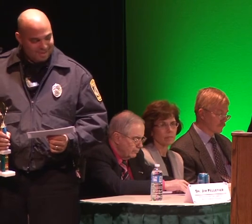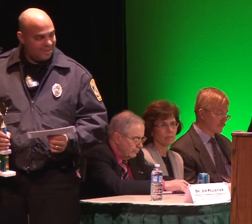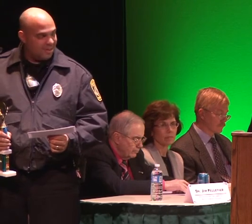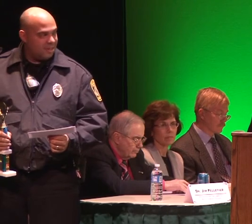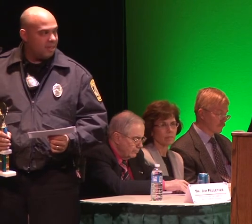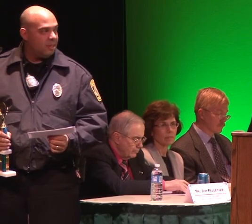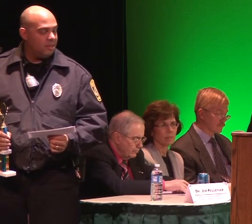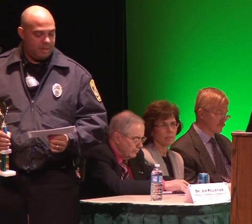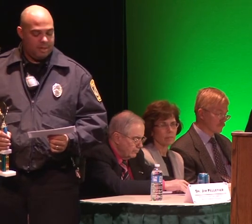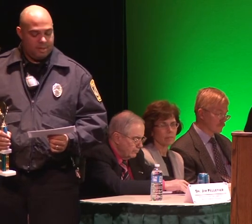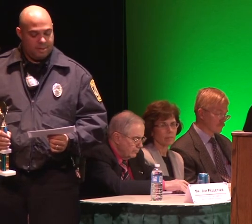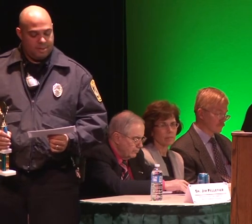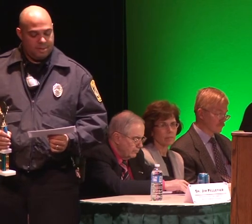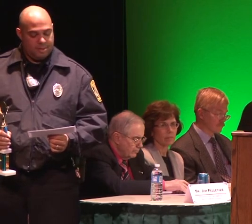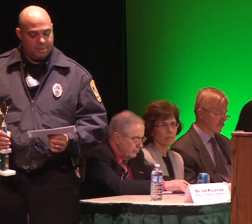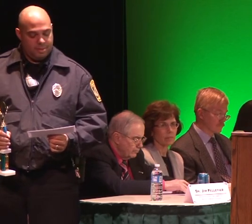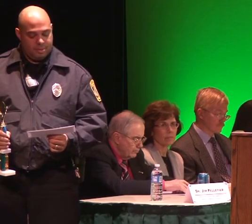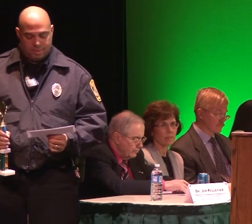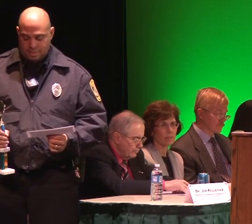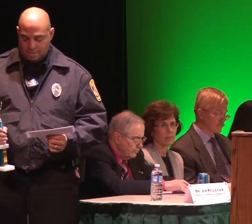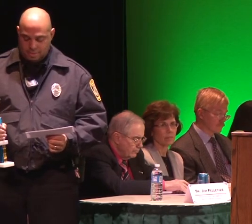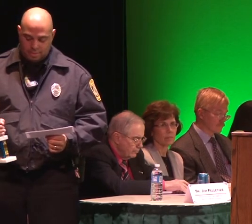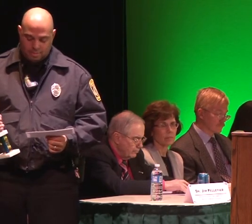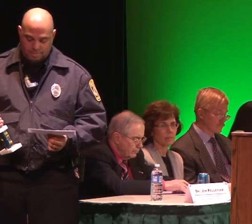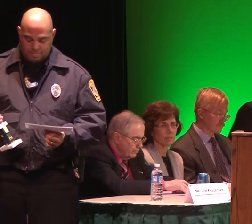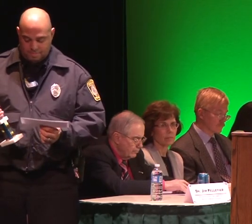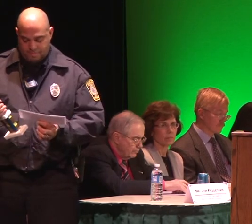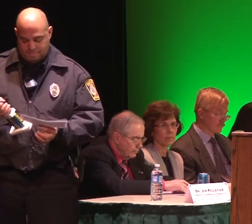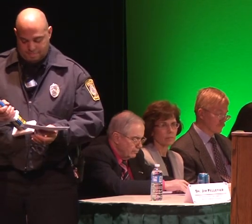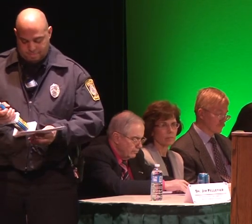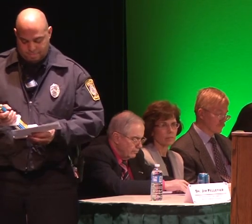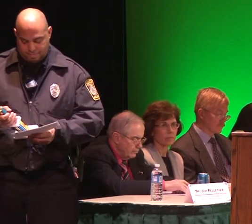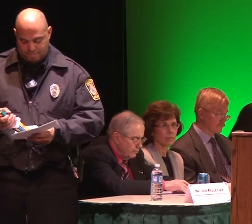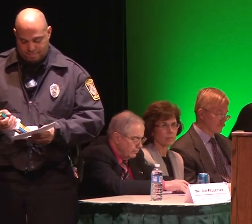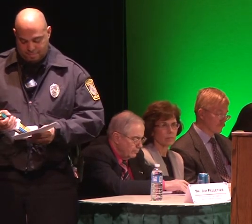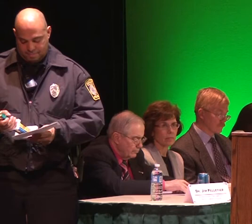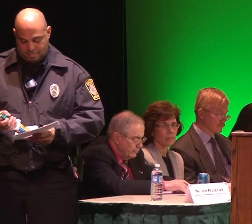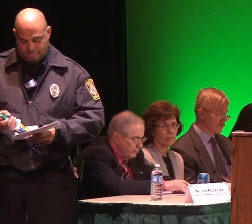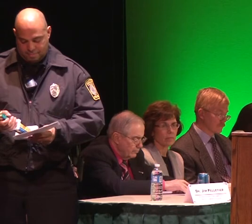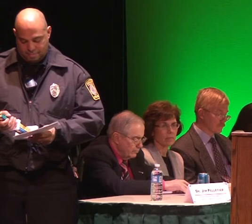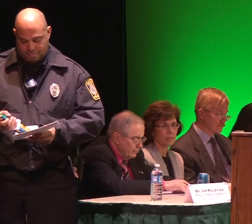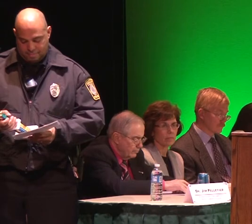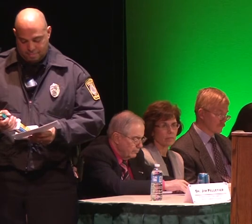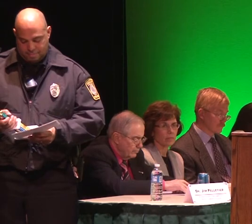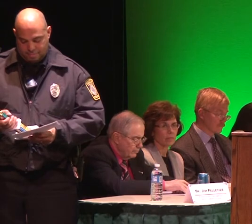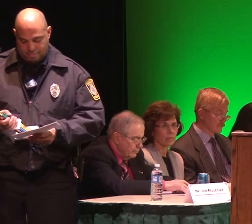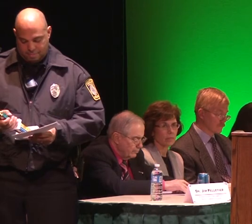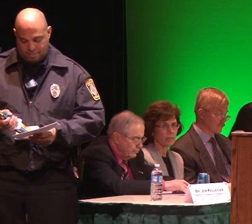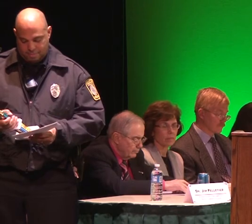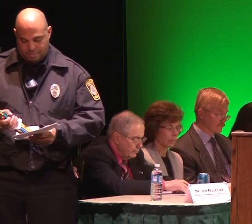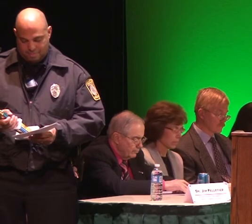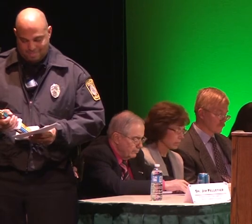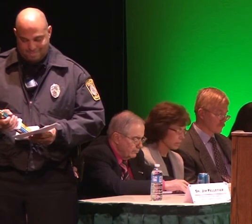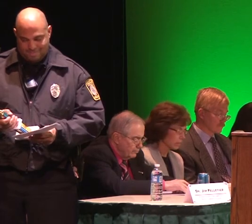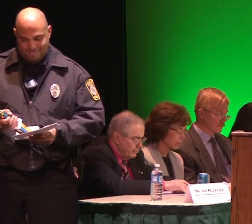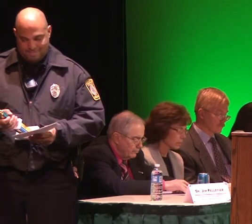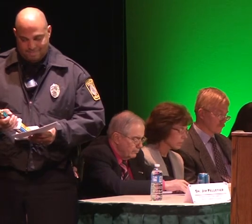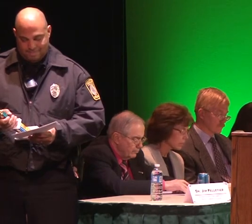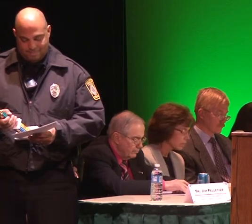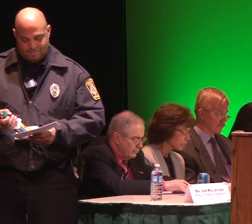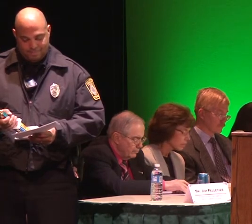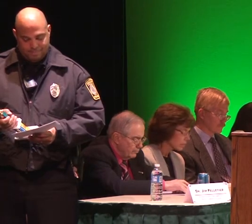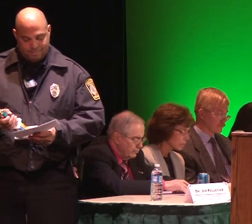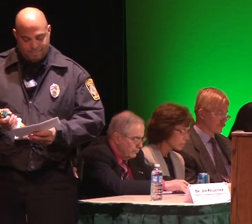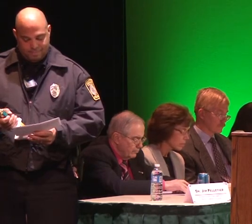the dynamics of flight and did so in a very enchanting and substantial way. It's a joy for me to present